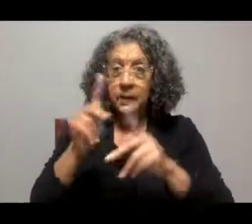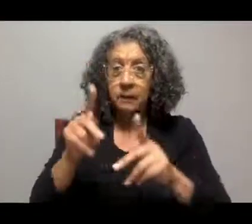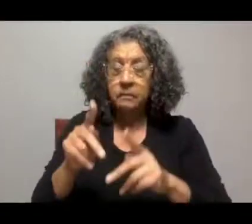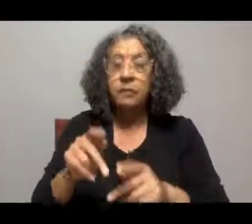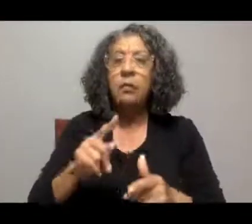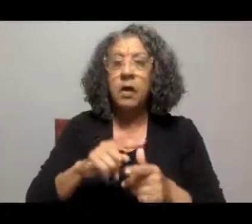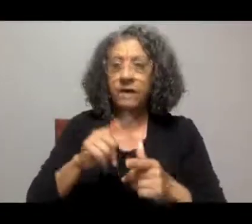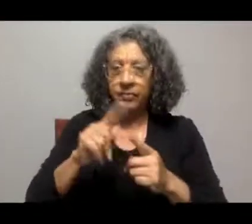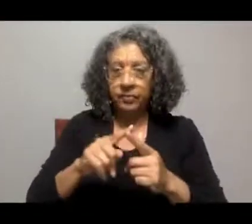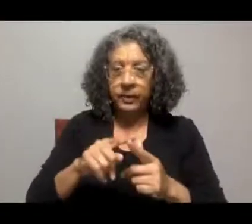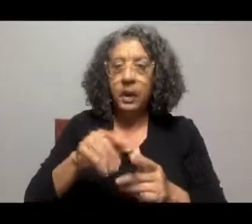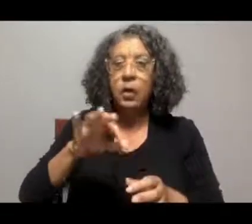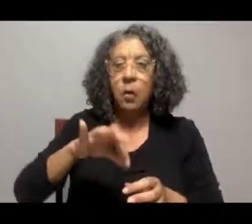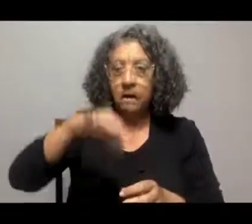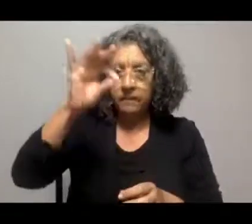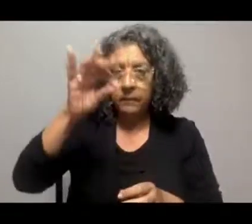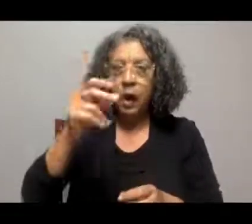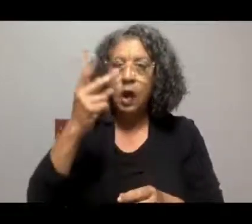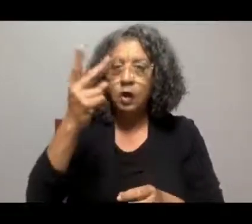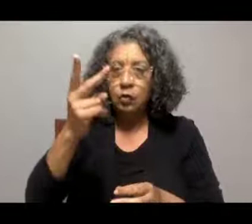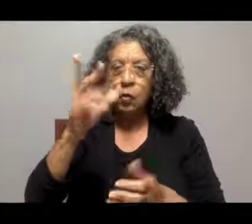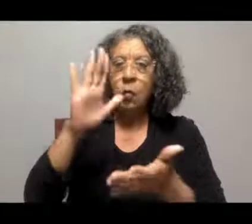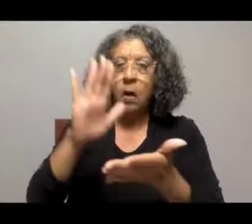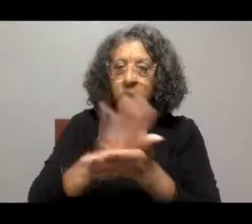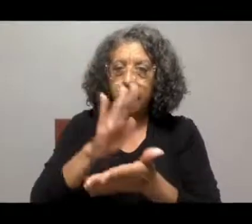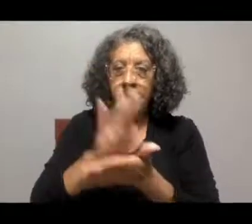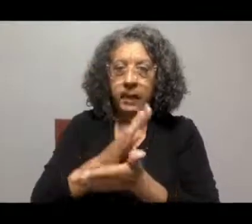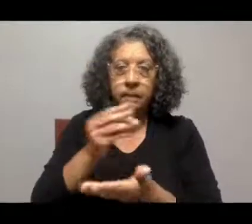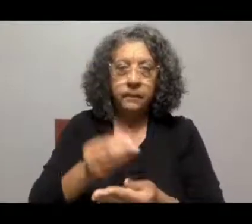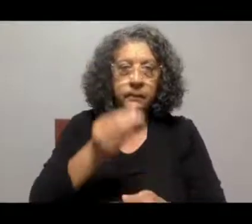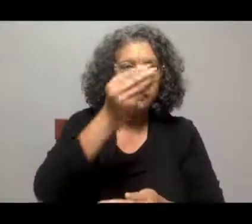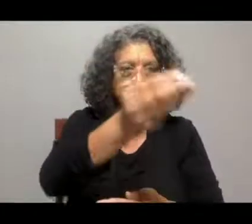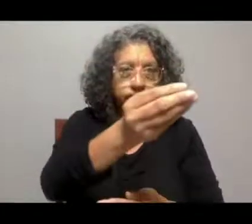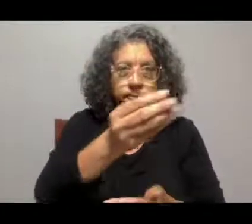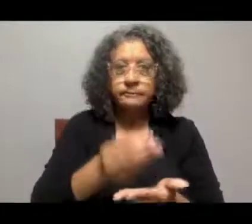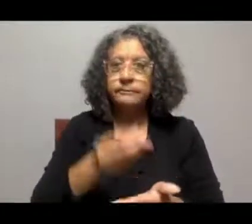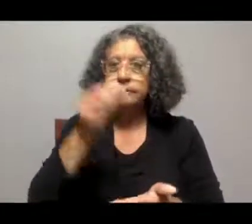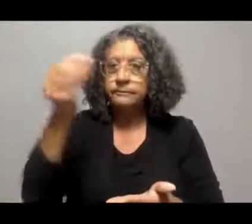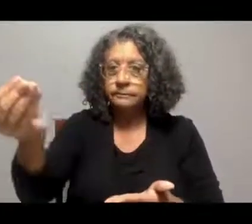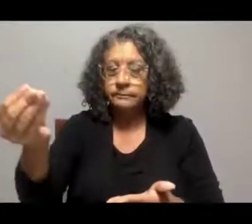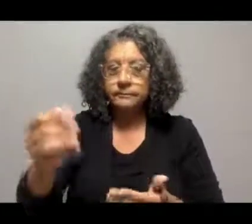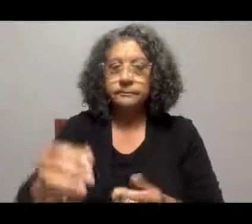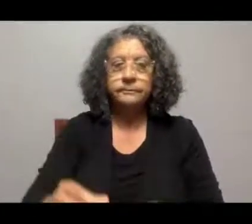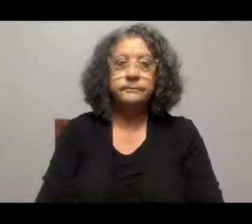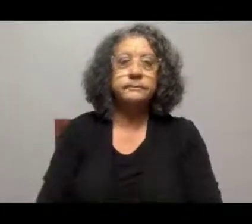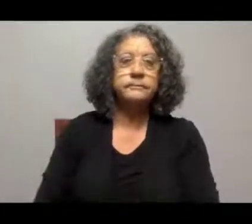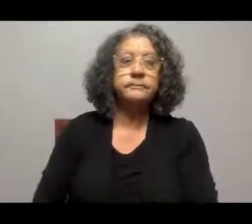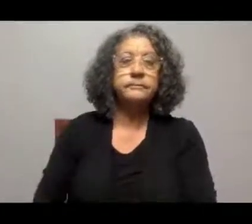people there, then you will give each person a copy of your resume.